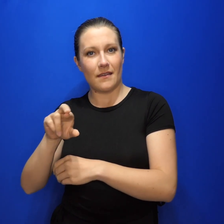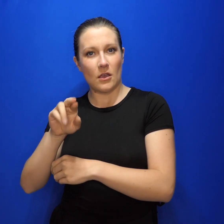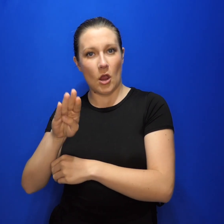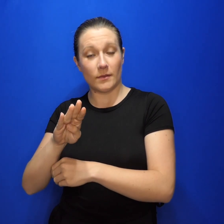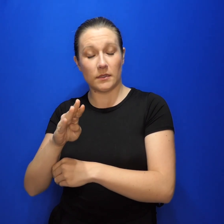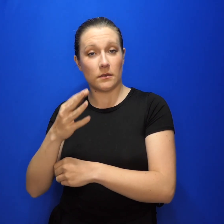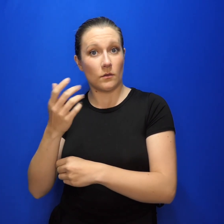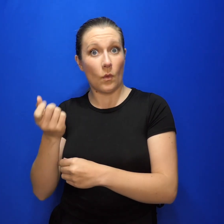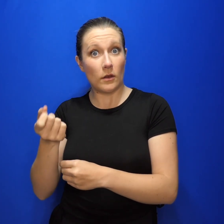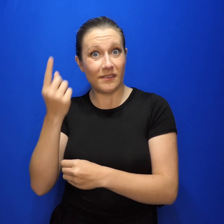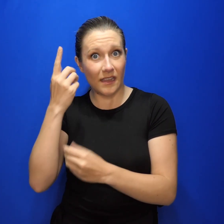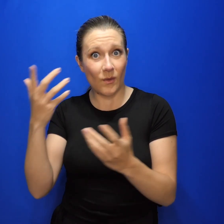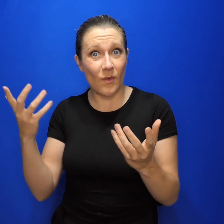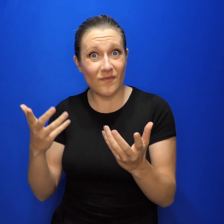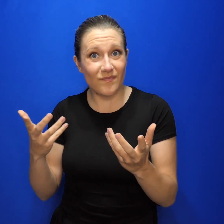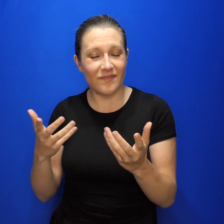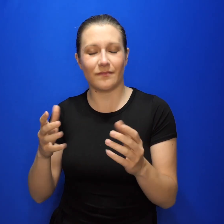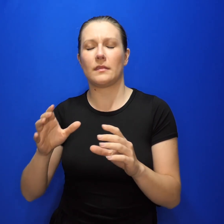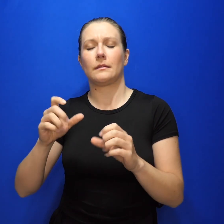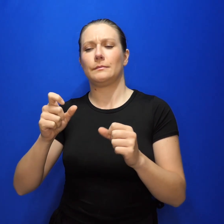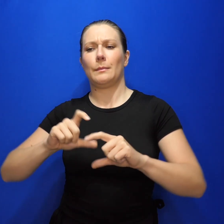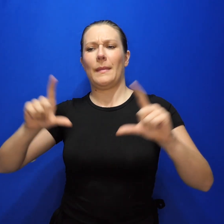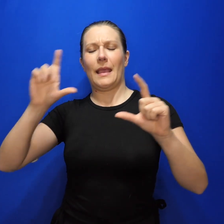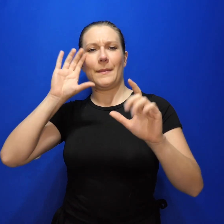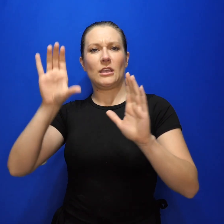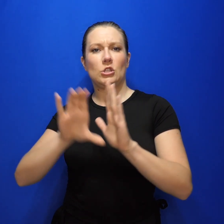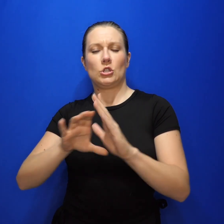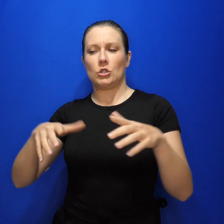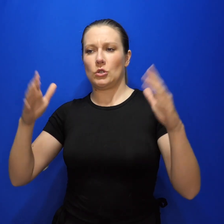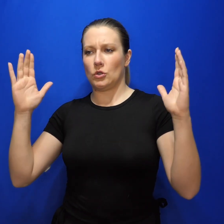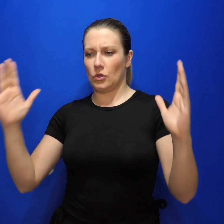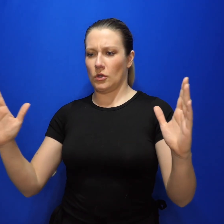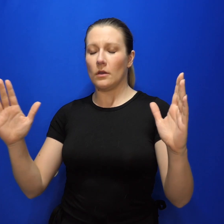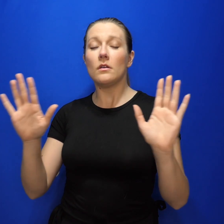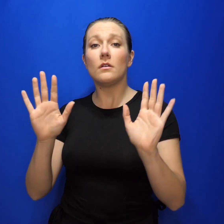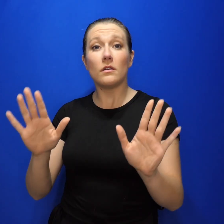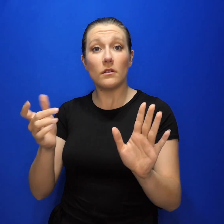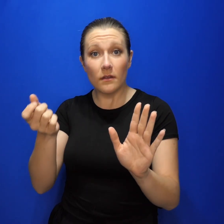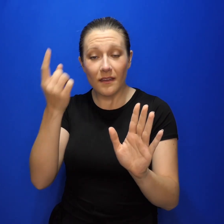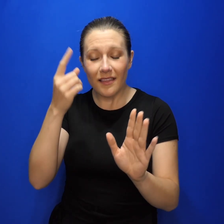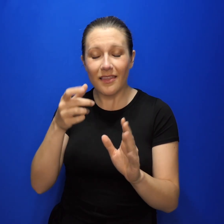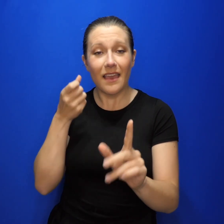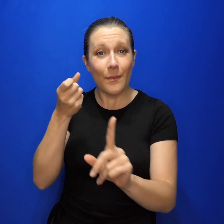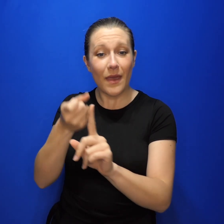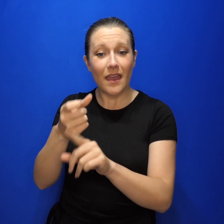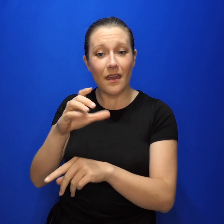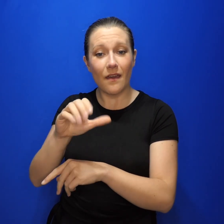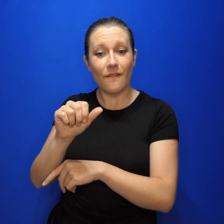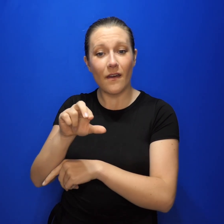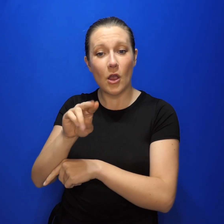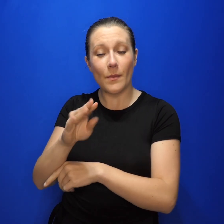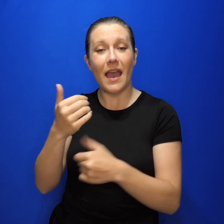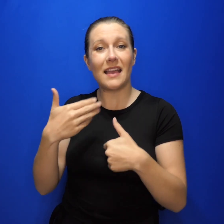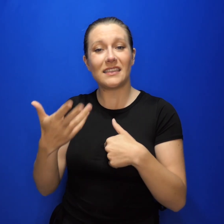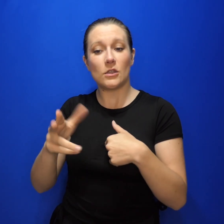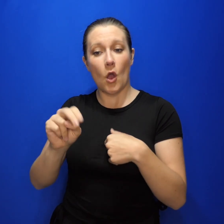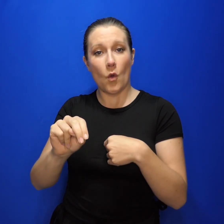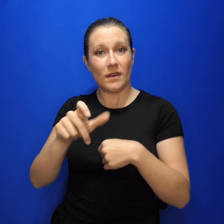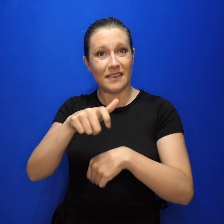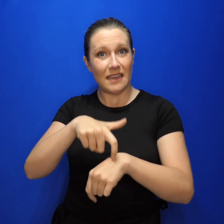to understand I think, big picture, is that the impact of the carbs happens over its own timeline, just as